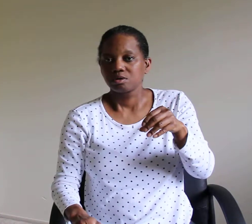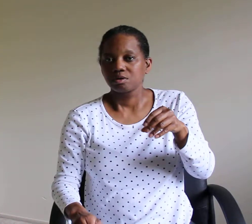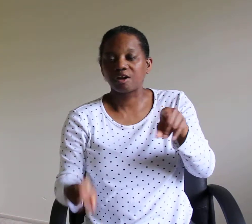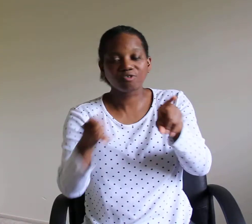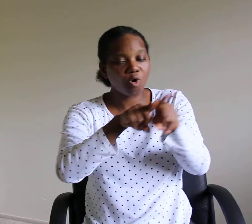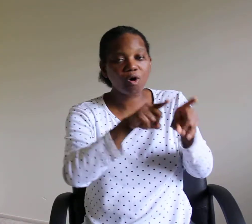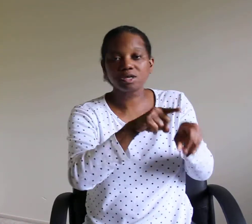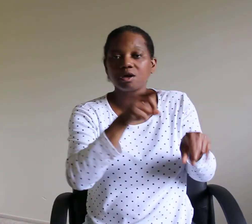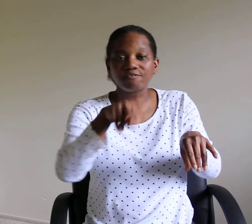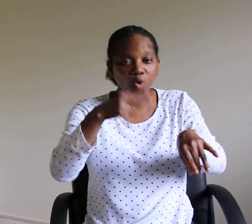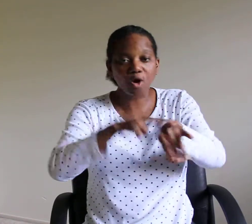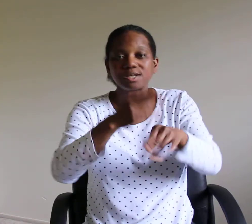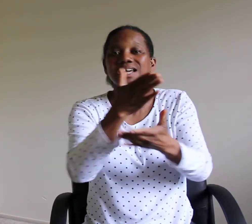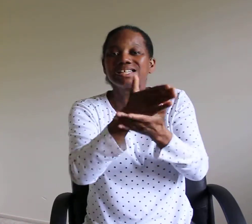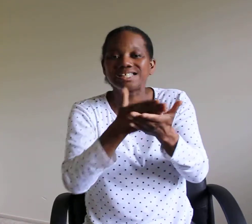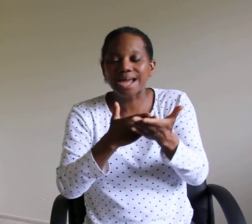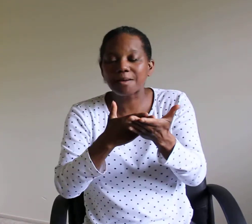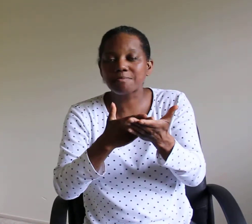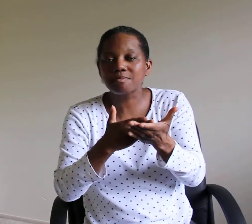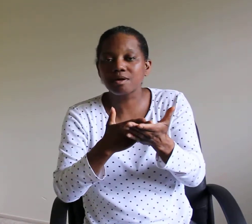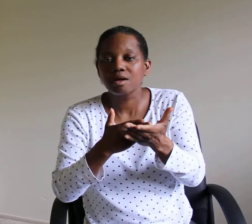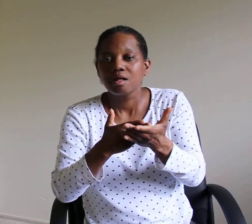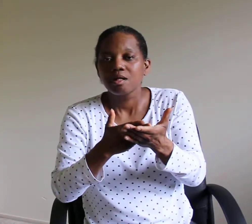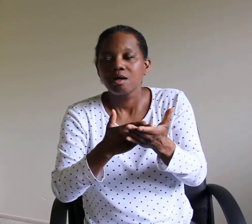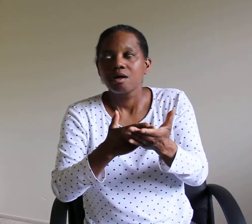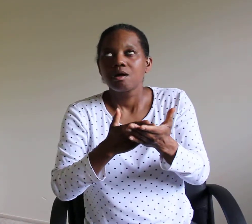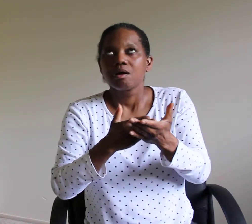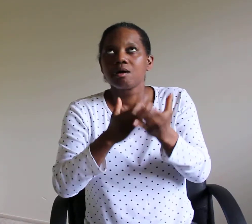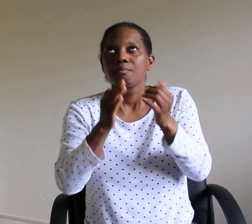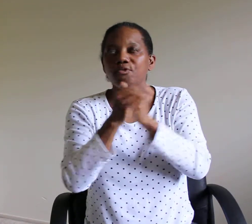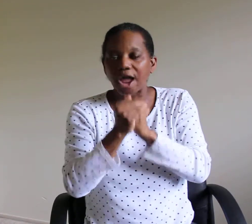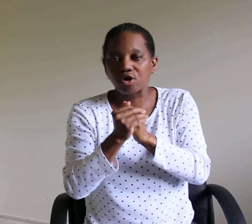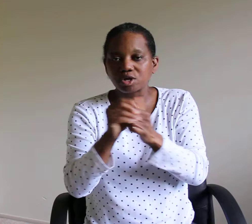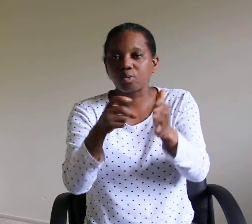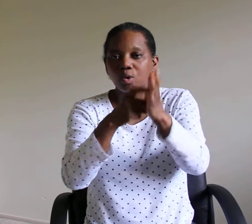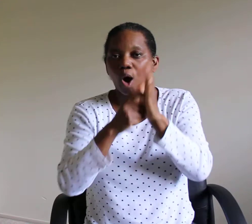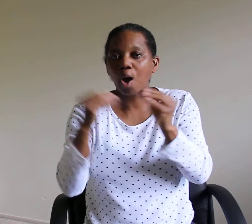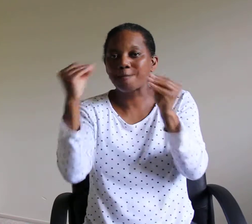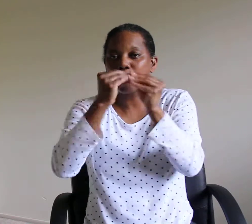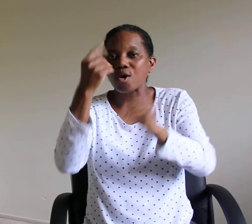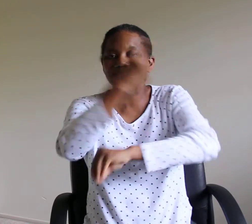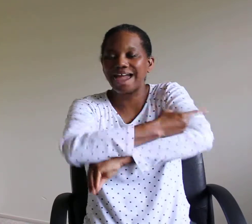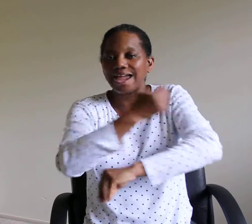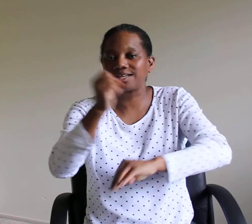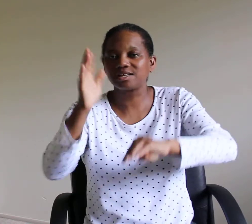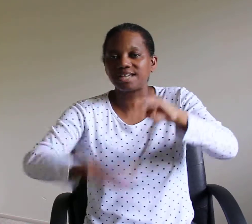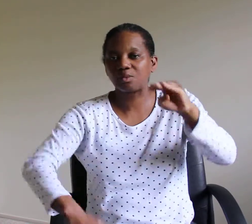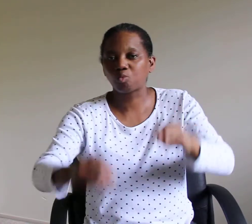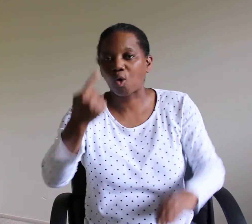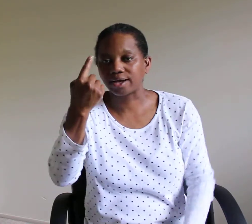And of course, some prayers require more days than one.